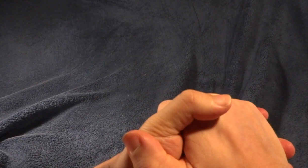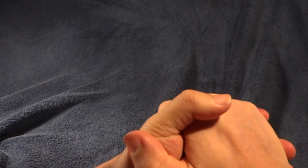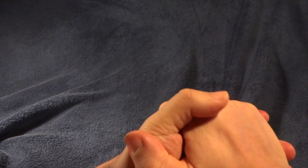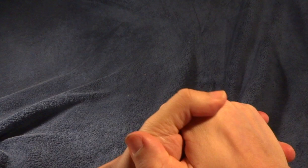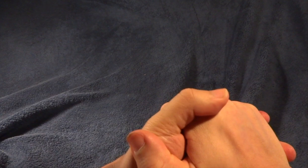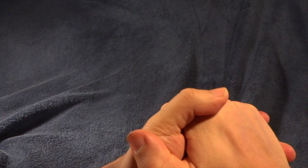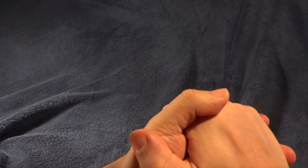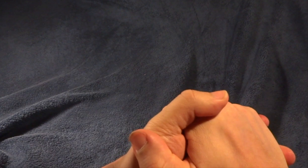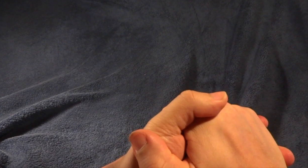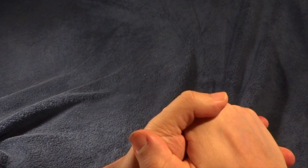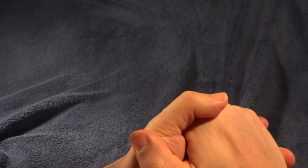commenting.